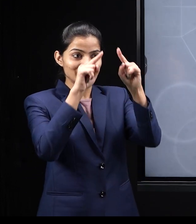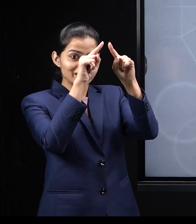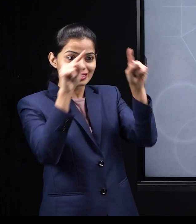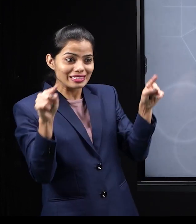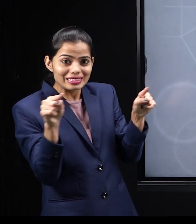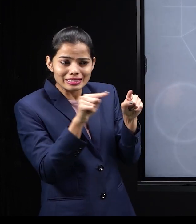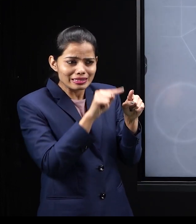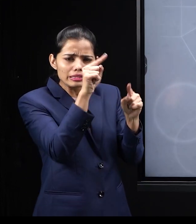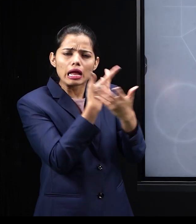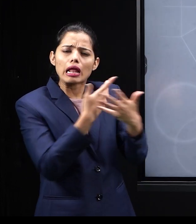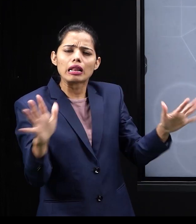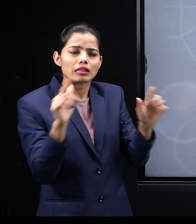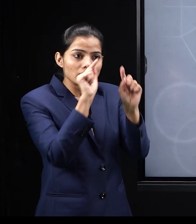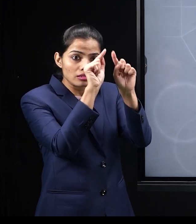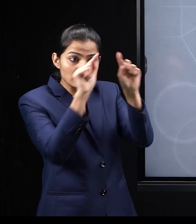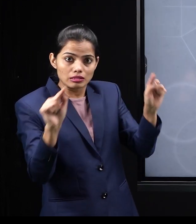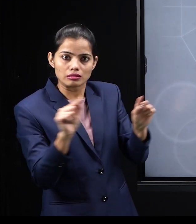Side, side, side. Criteria for congruency.